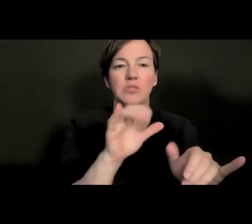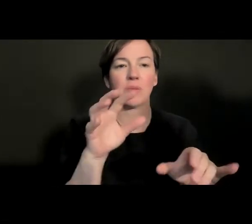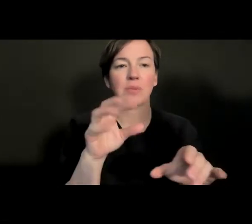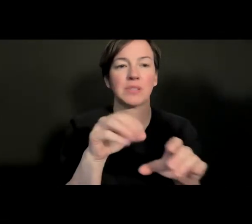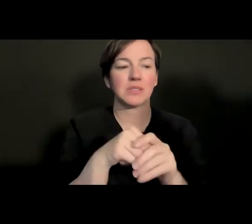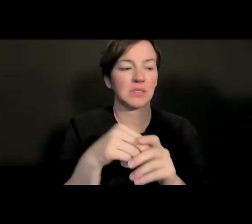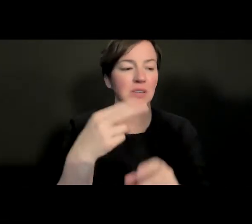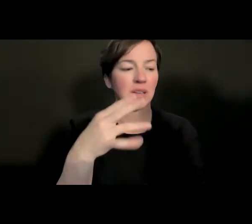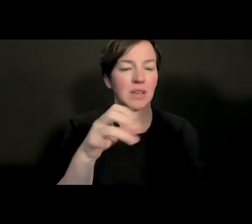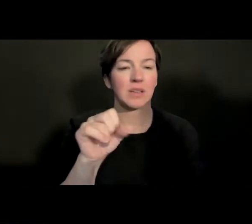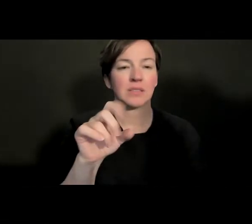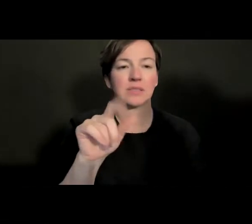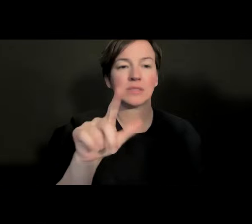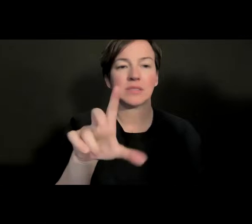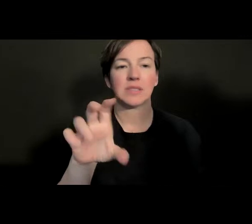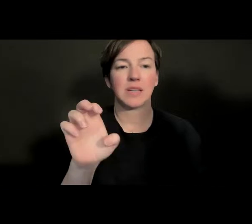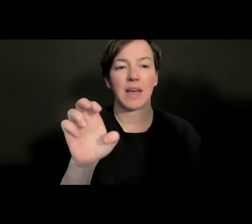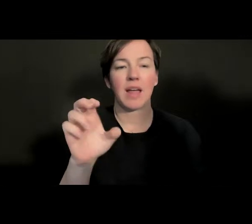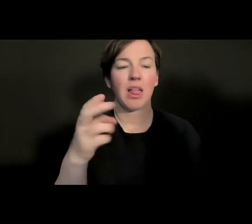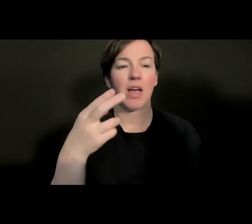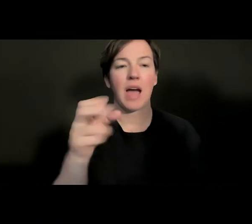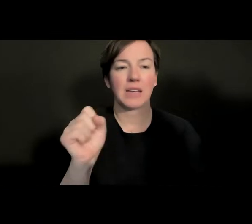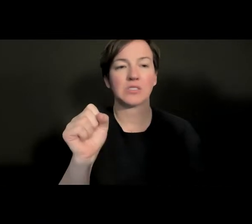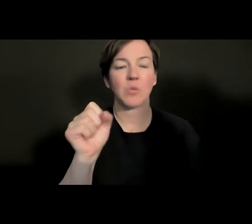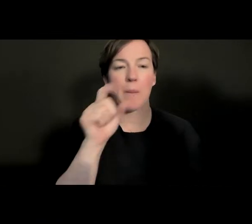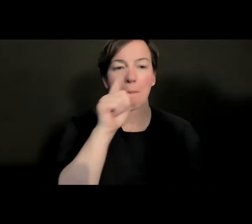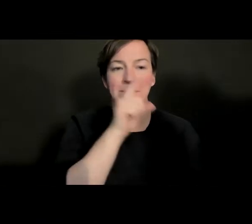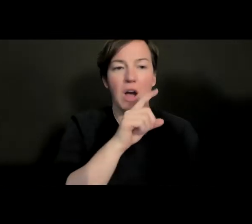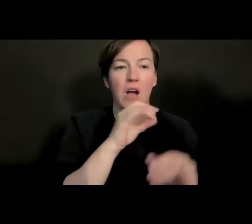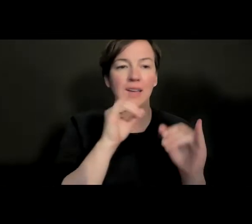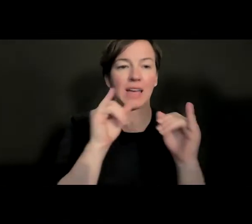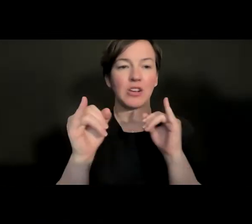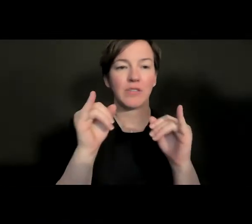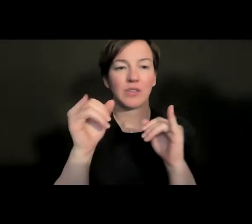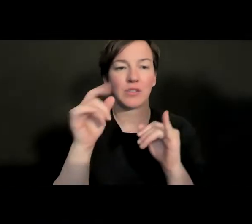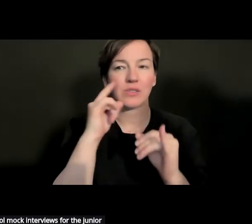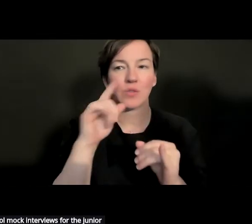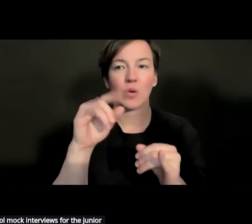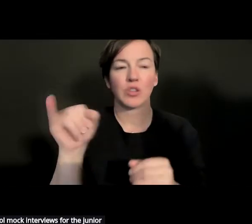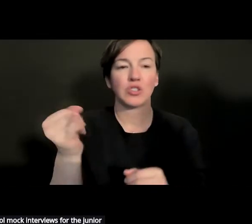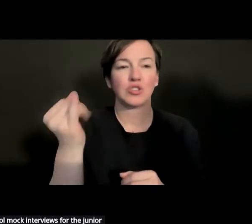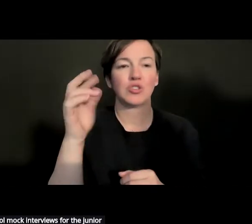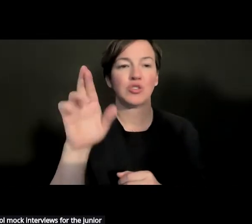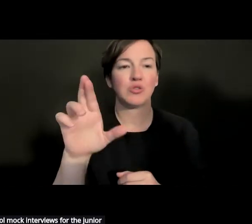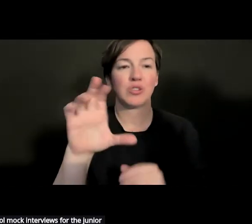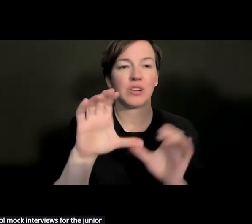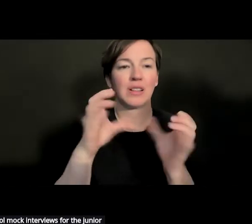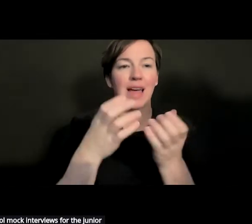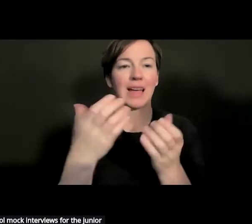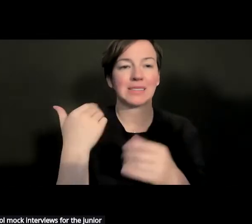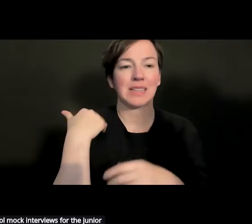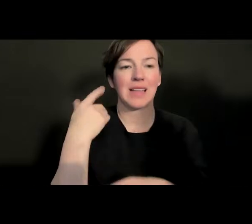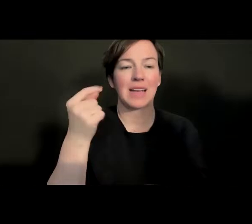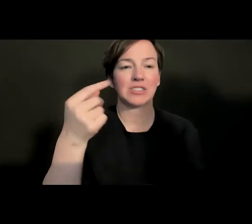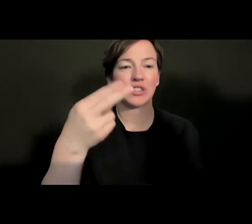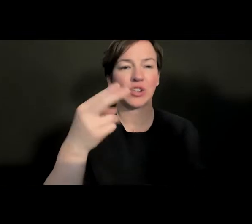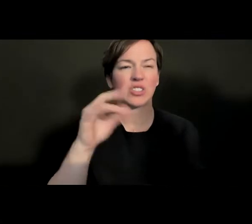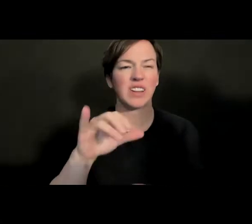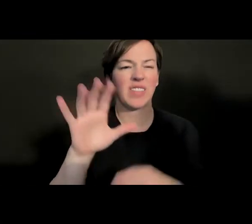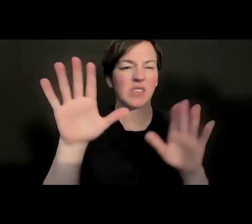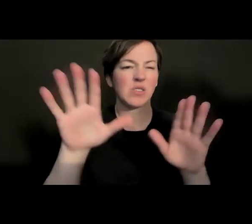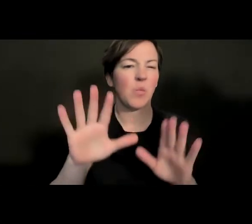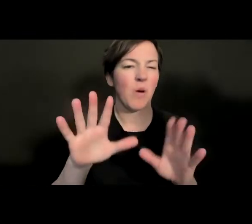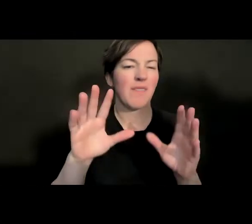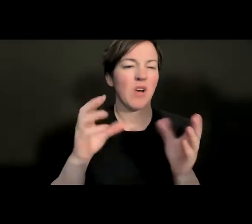High School mock interviews for the junior class last Thursday. And it was a wonderful